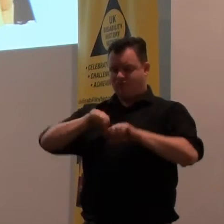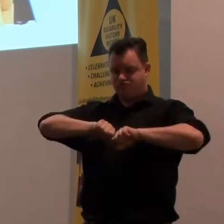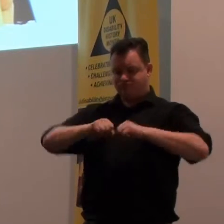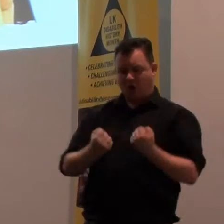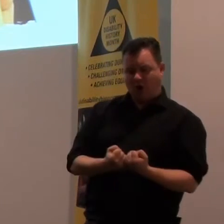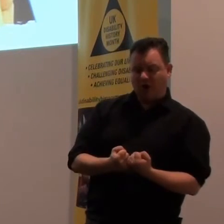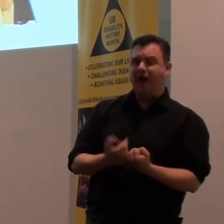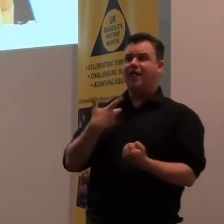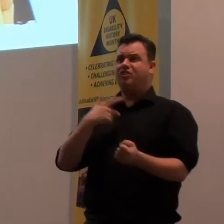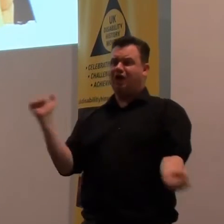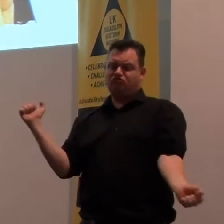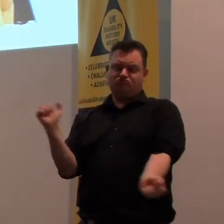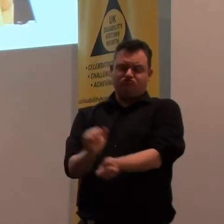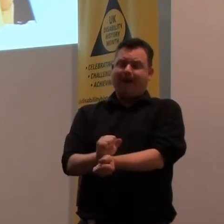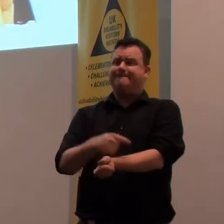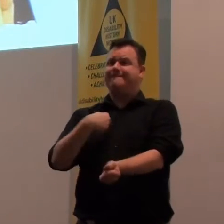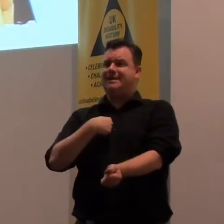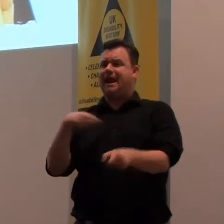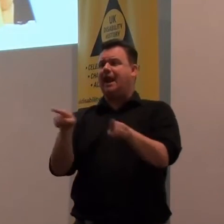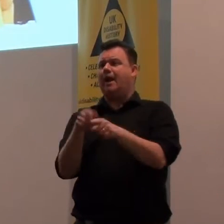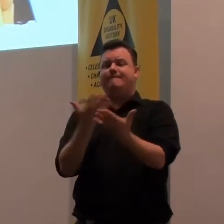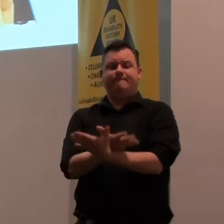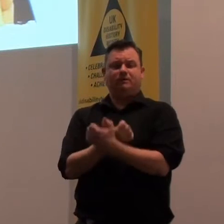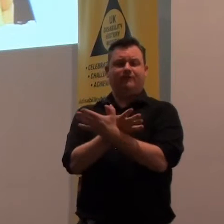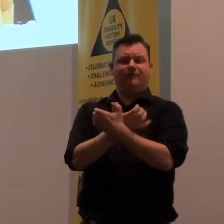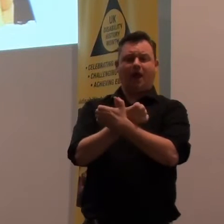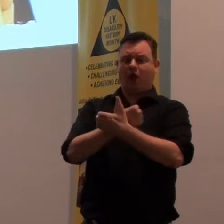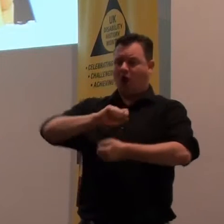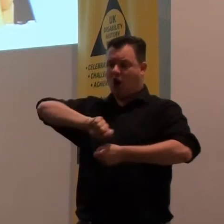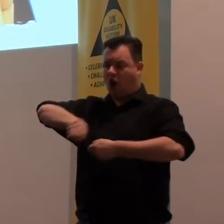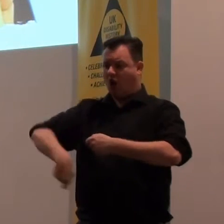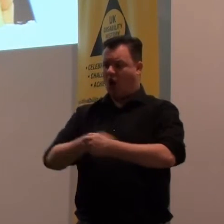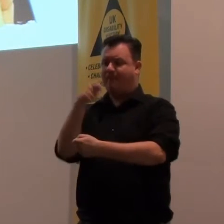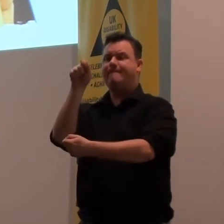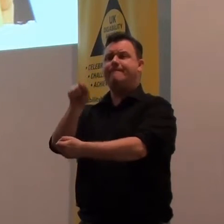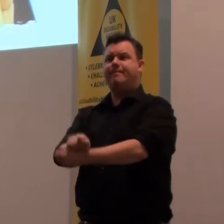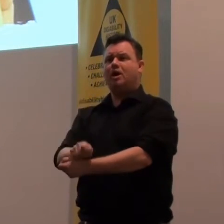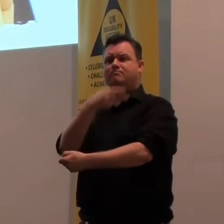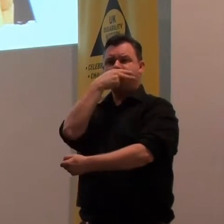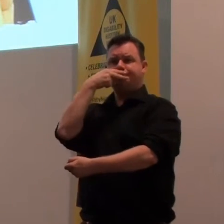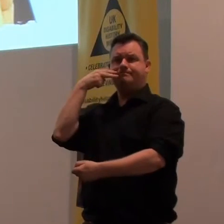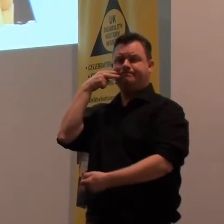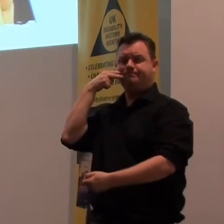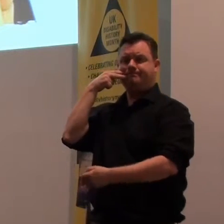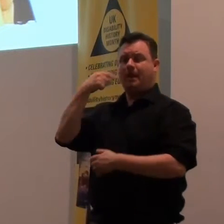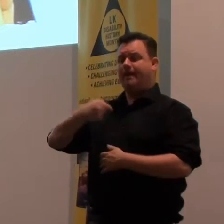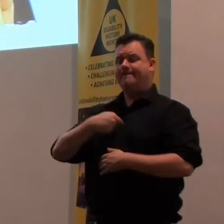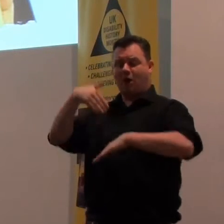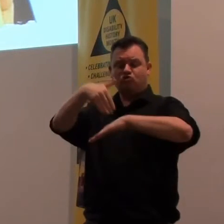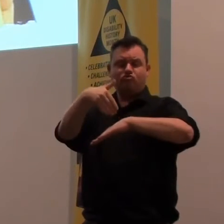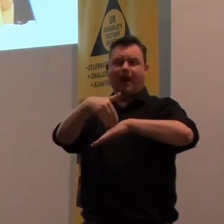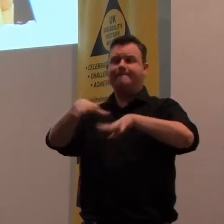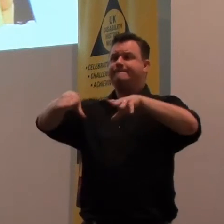They netted me like a butterfly, locked me up, no words spoken. My crime was